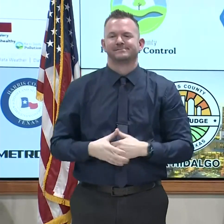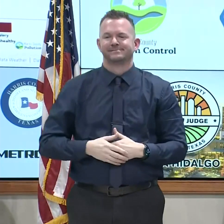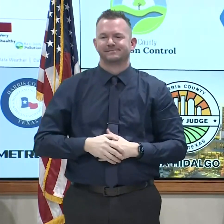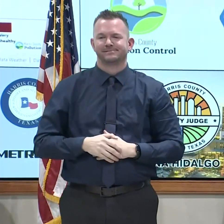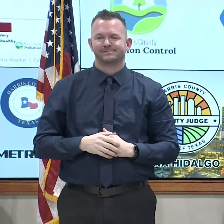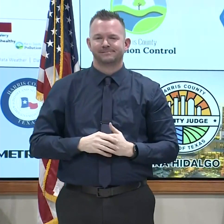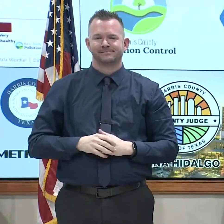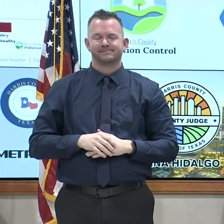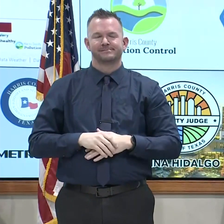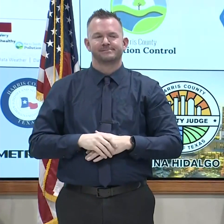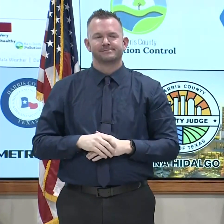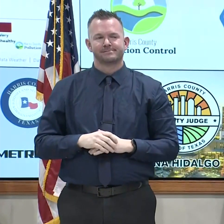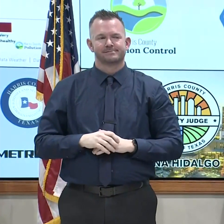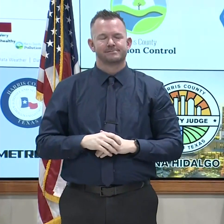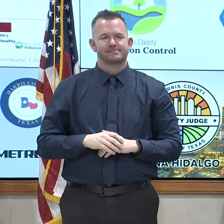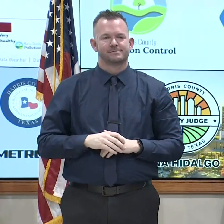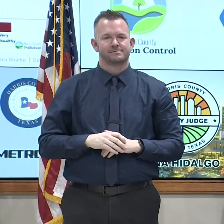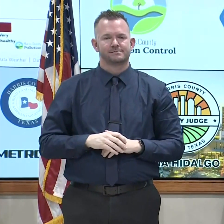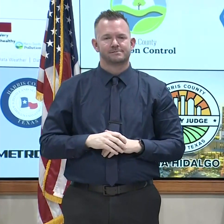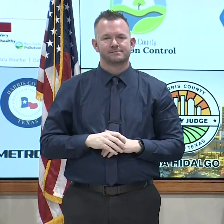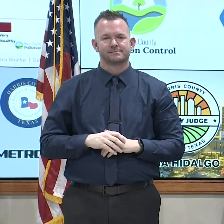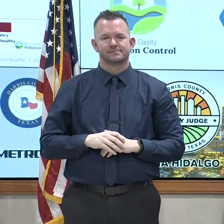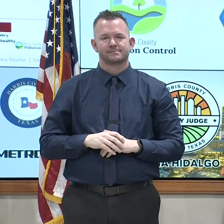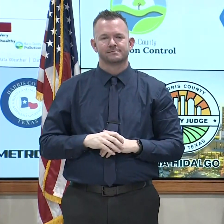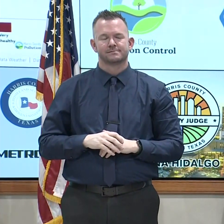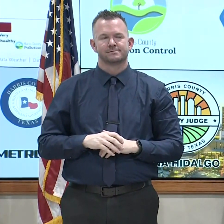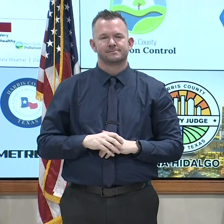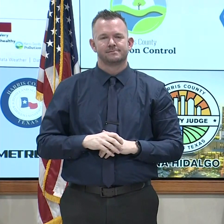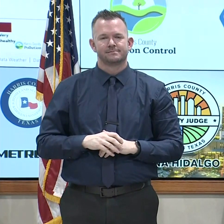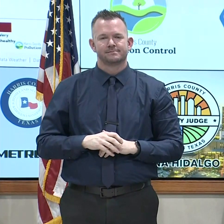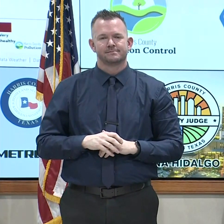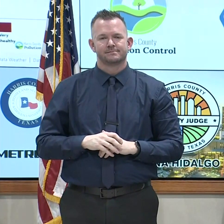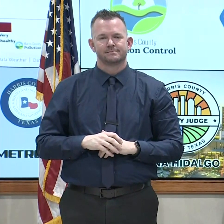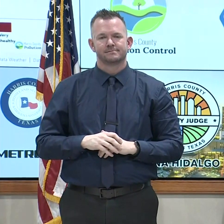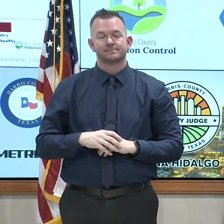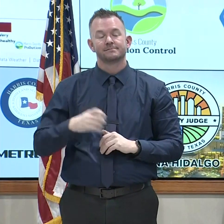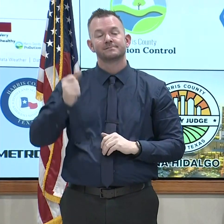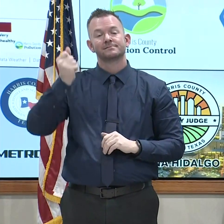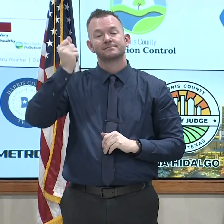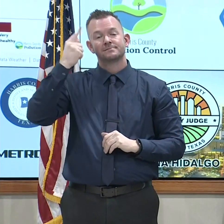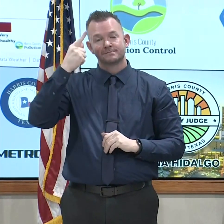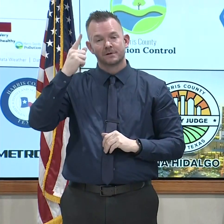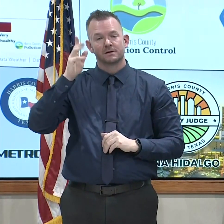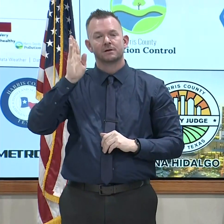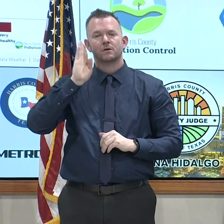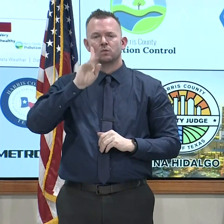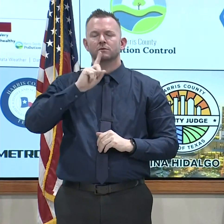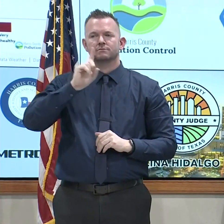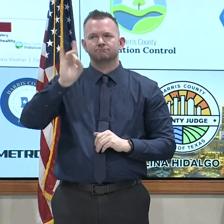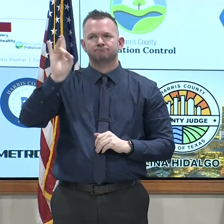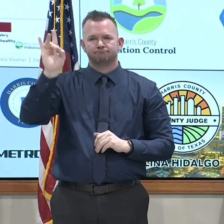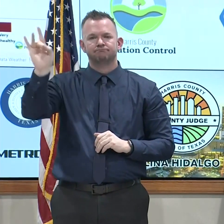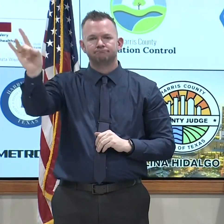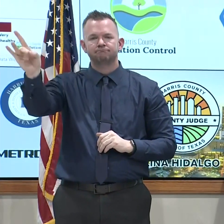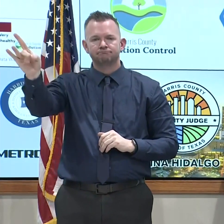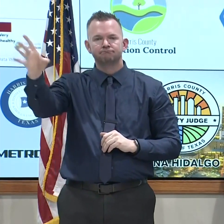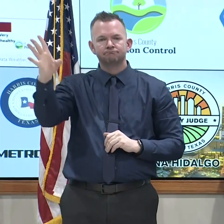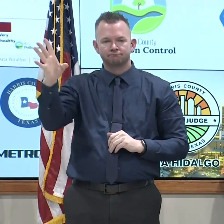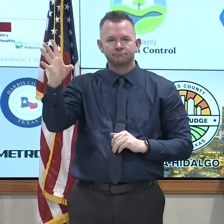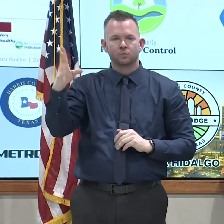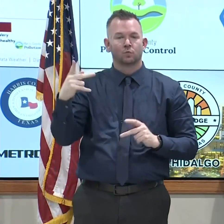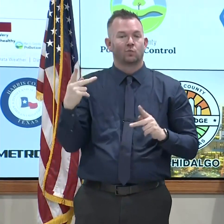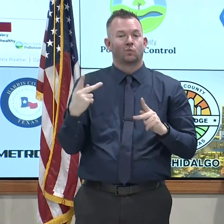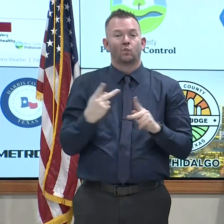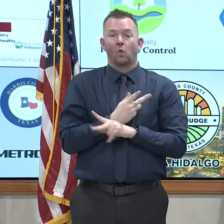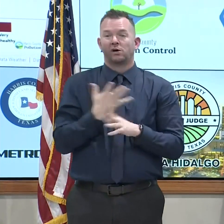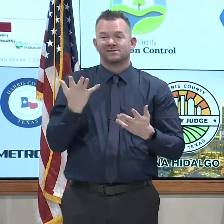it would be just a catastrophe, worse than the ITC fire itself, if I didn't